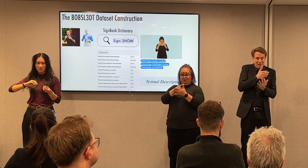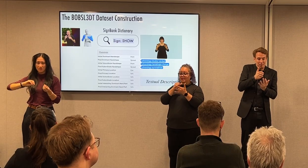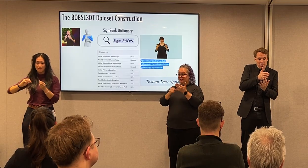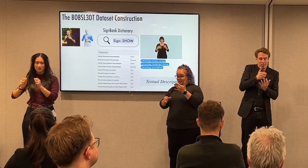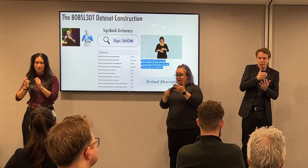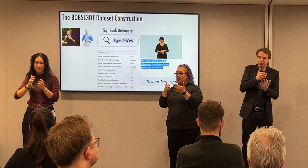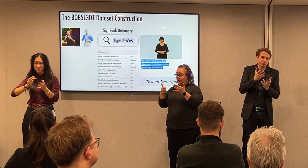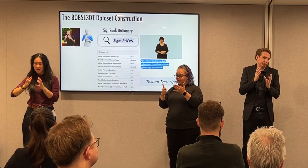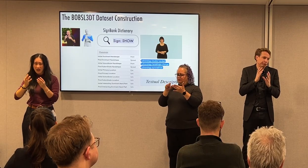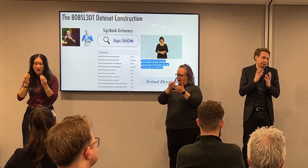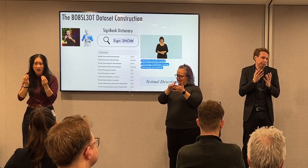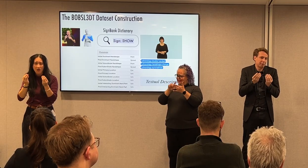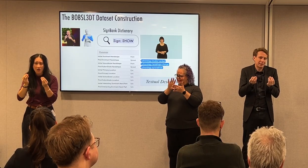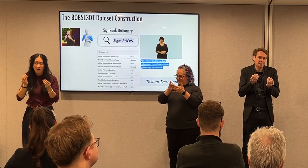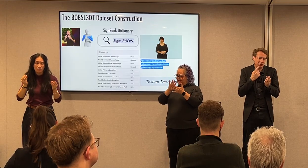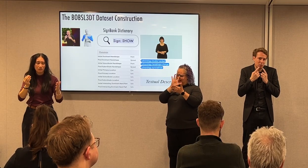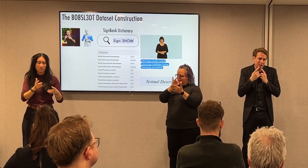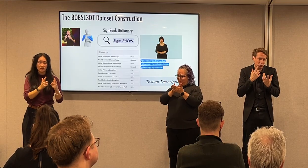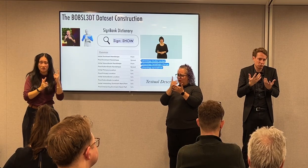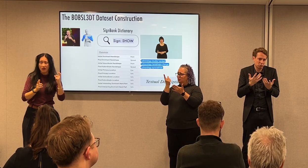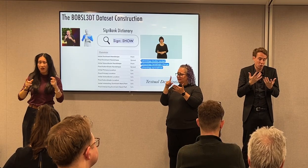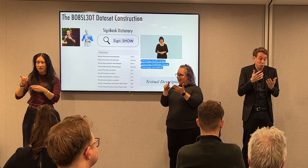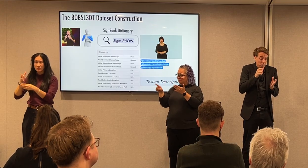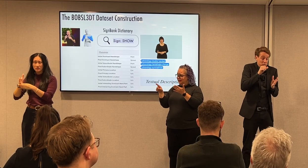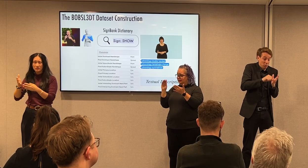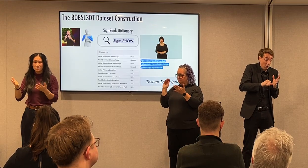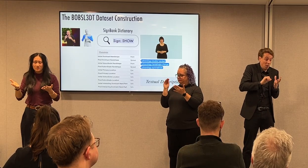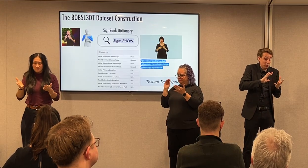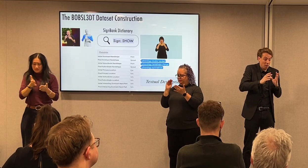go from the initial state to the final state.